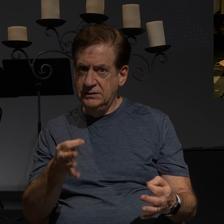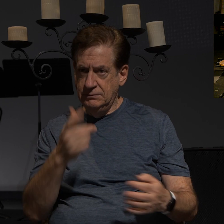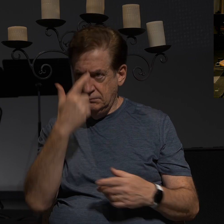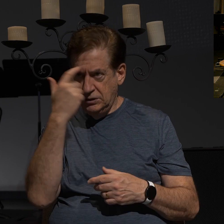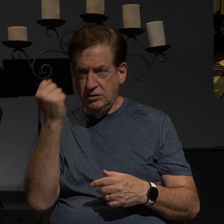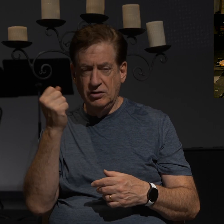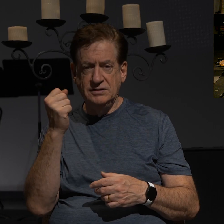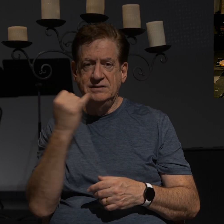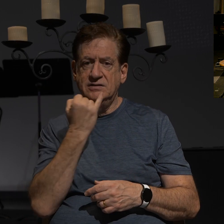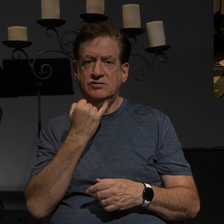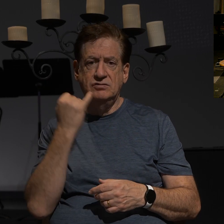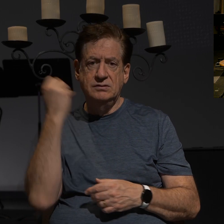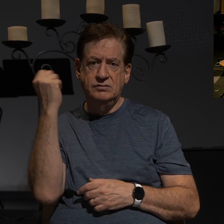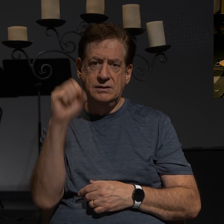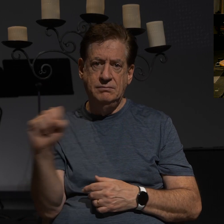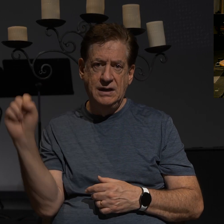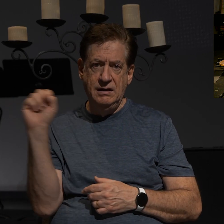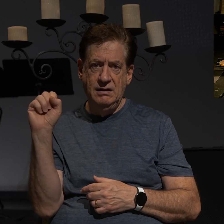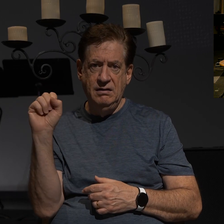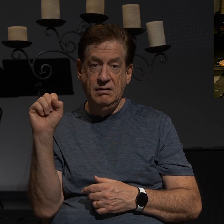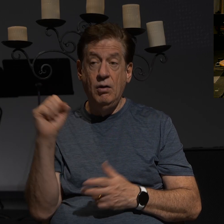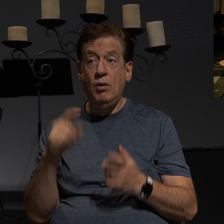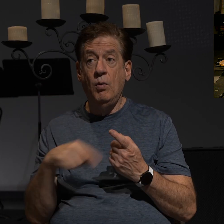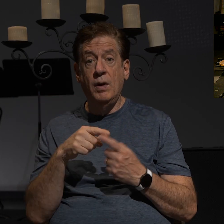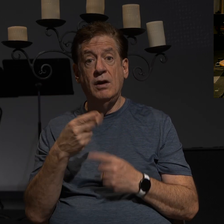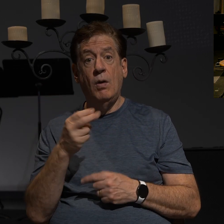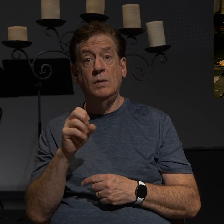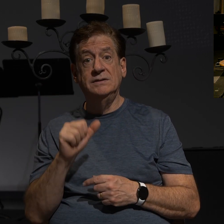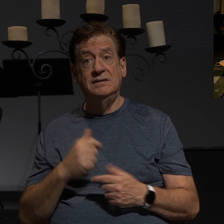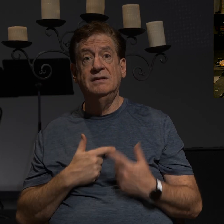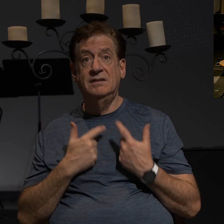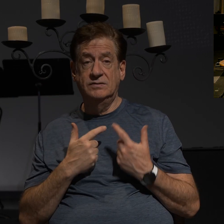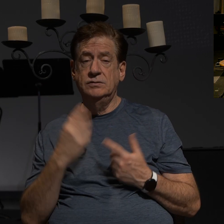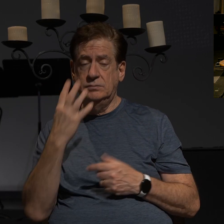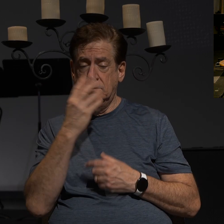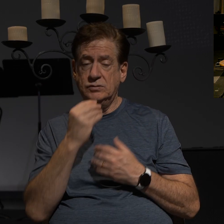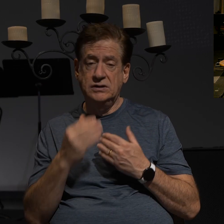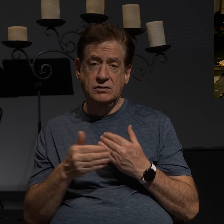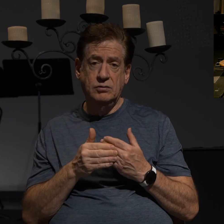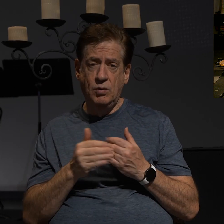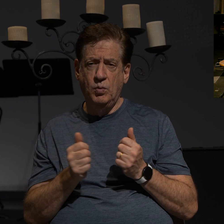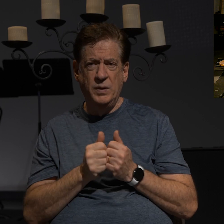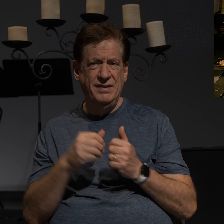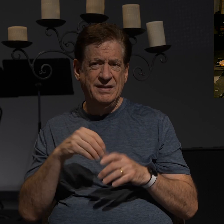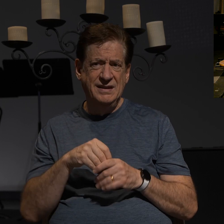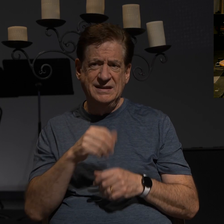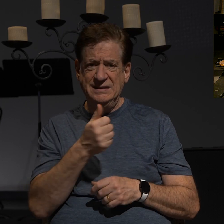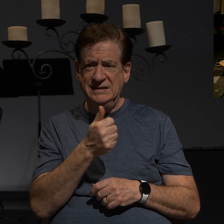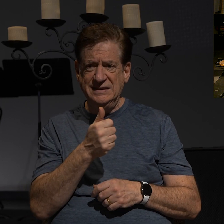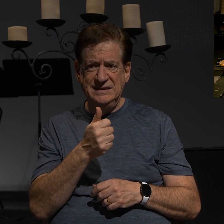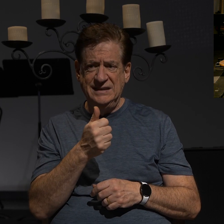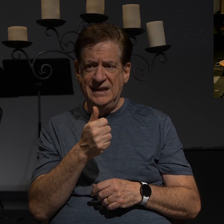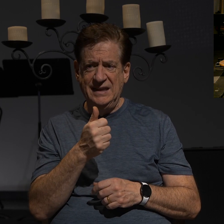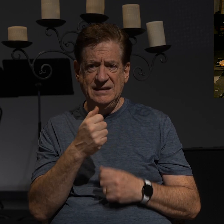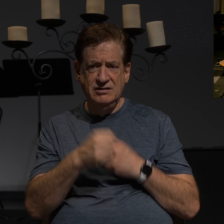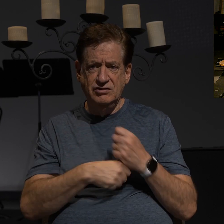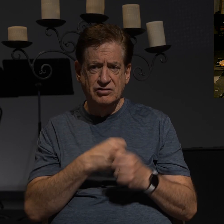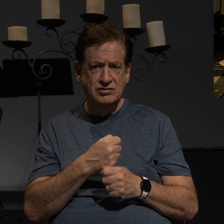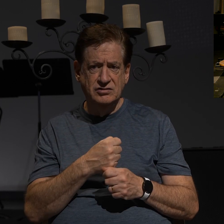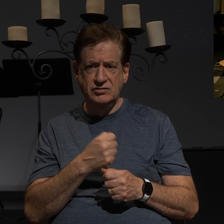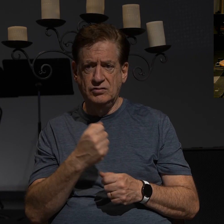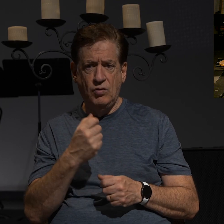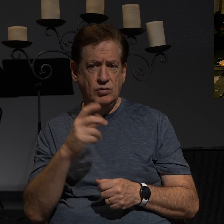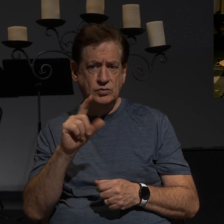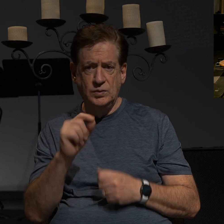Israel's rebellion. And when Hosea lives, it's pretty close. It's within a decade or two after Hosea's life that